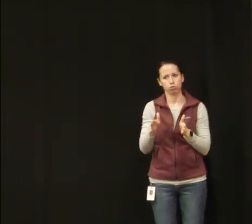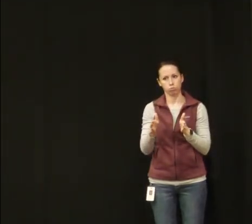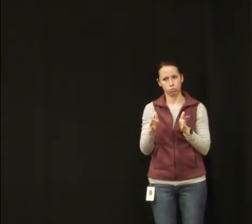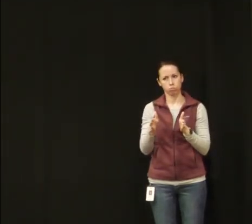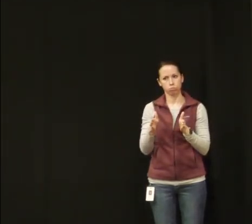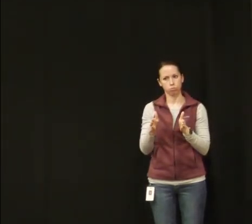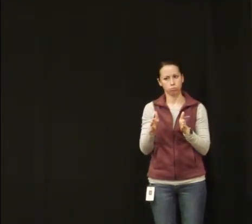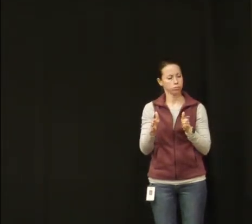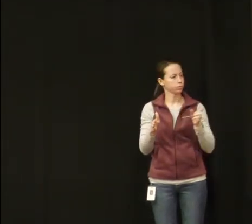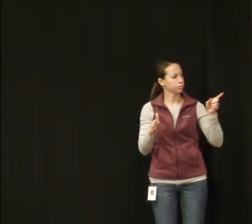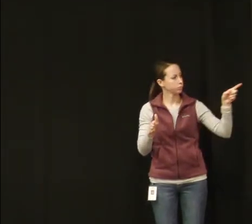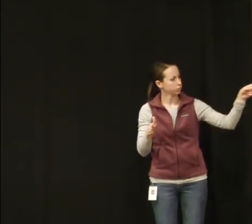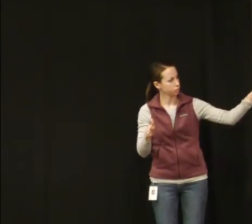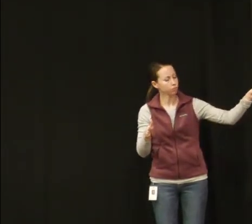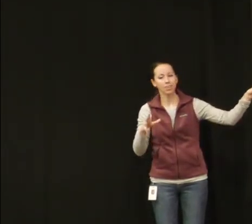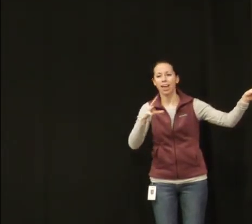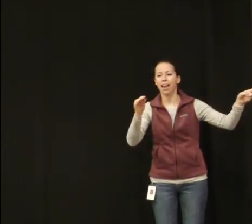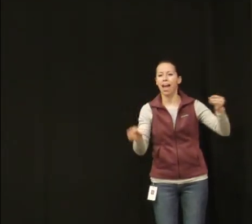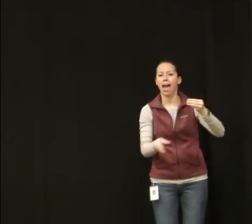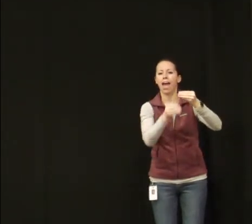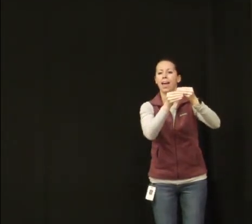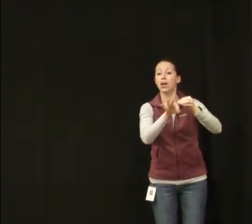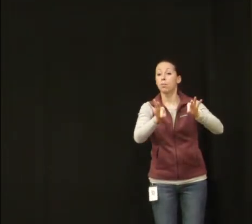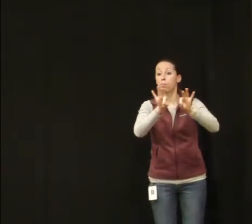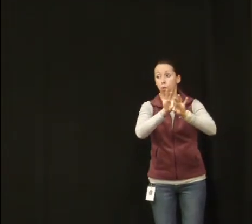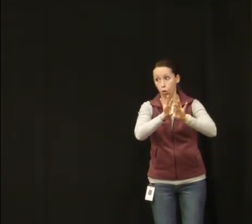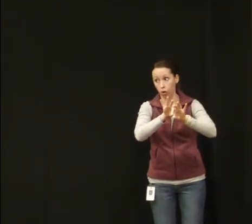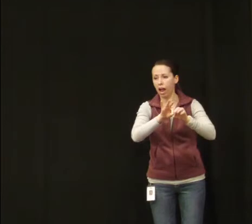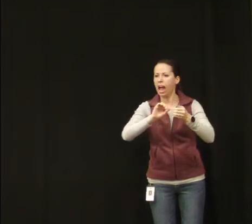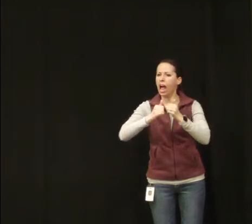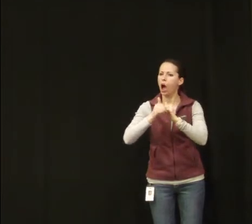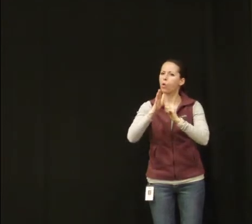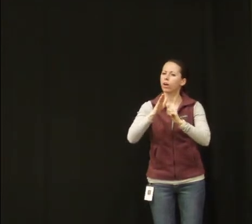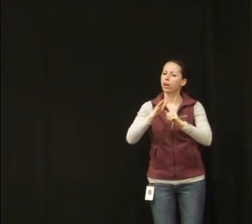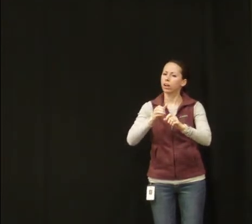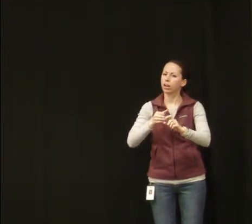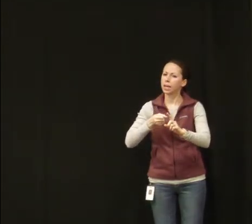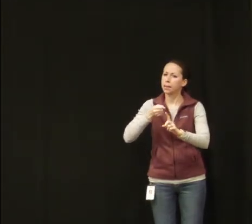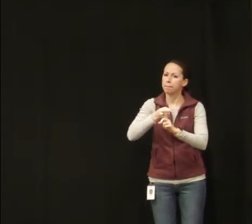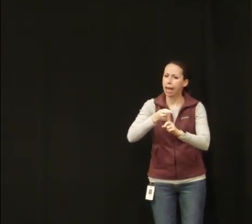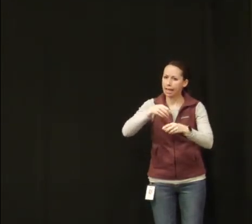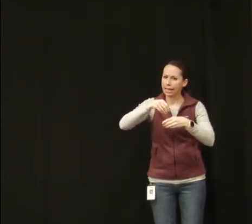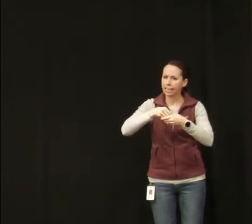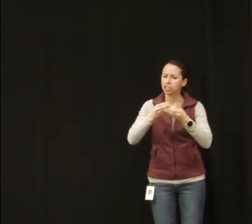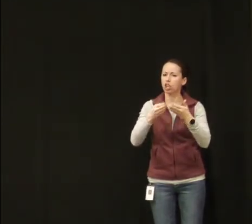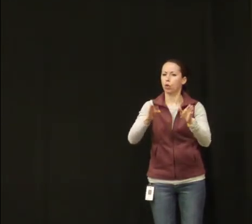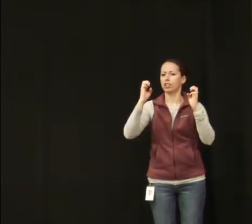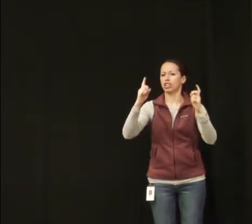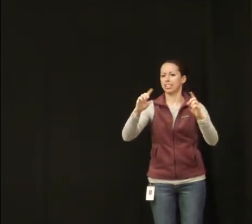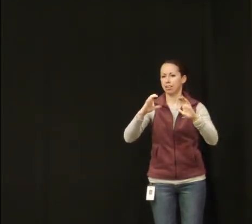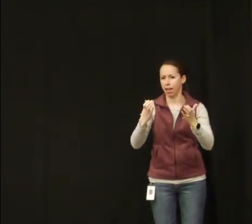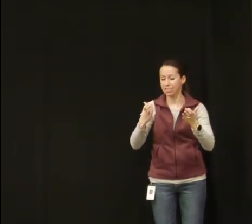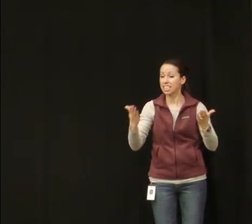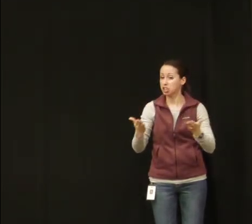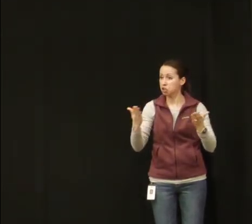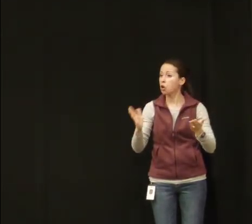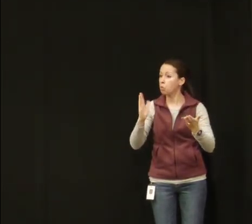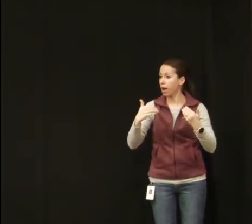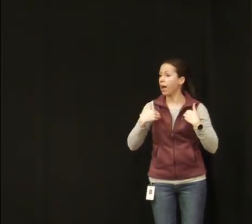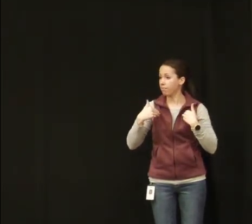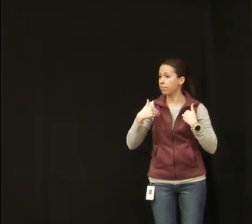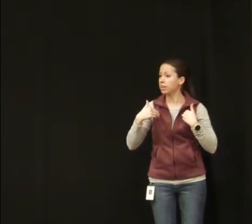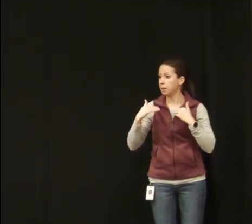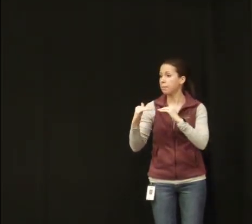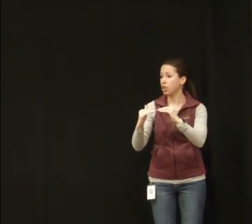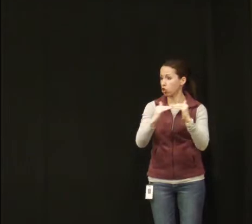And importantly, how would it impact them in the general education classroom too? Because here they're going to have peers that